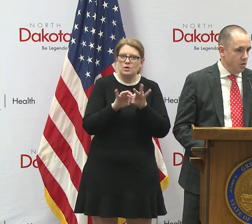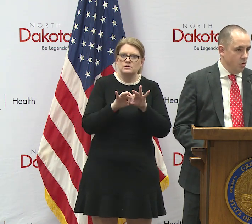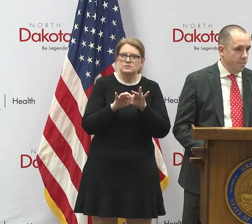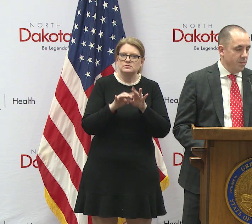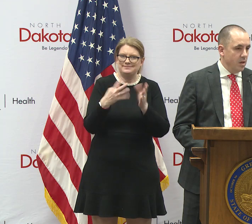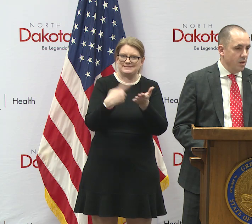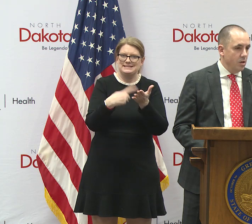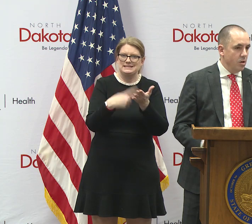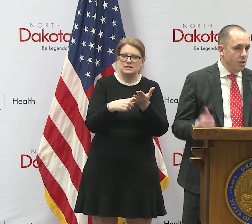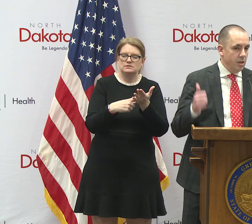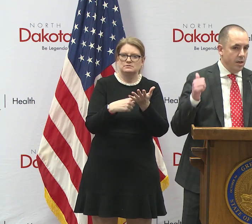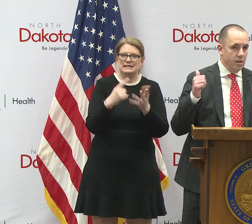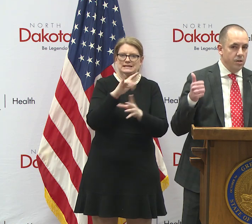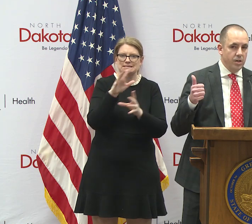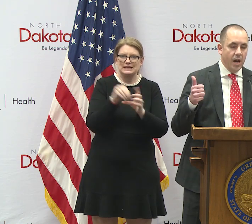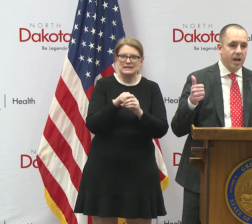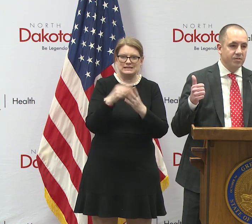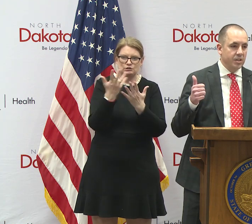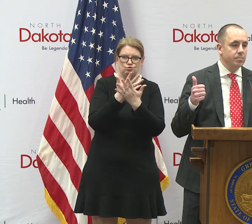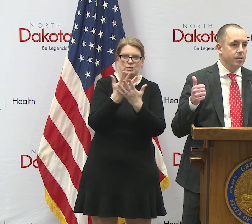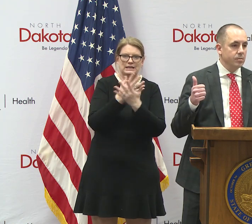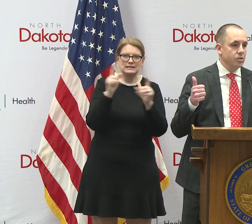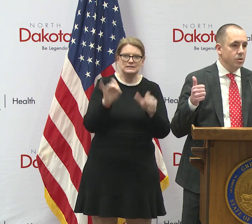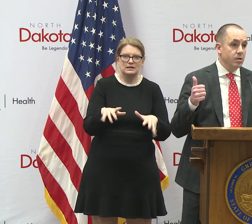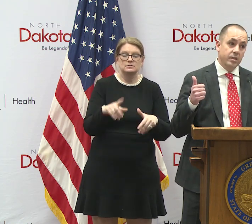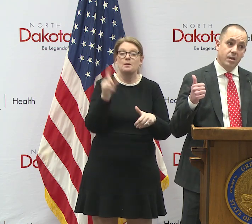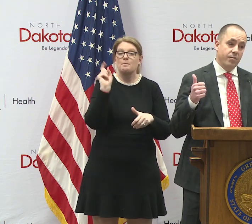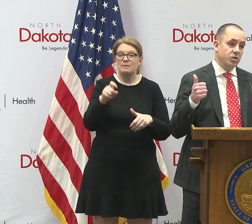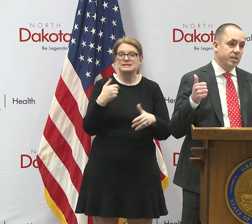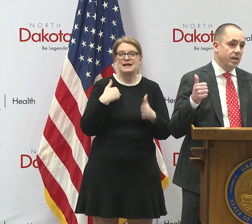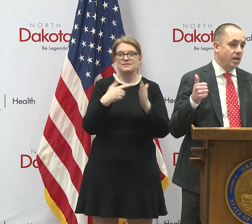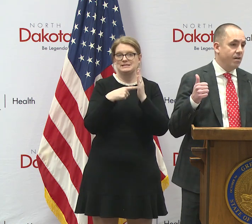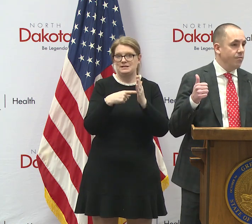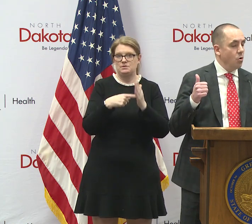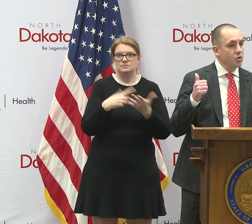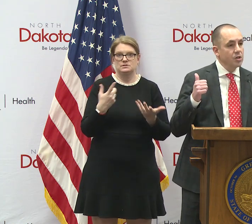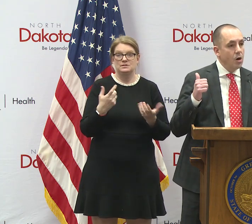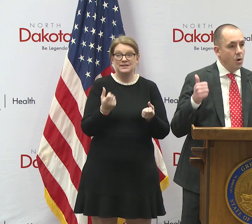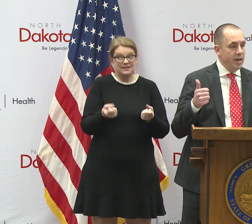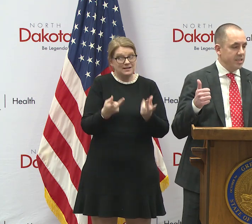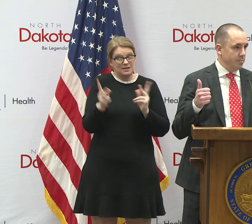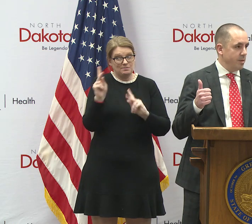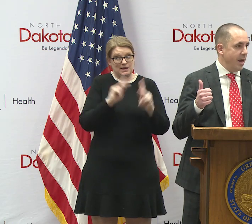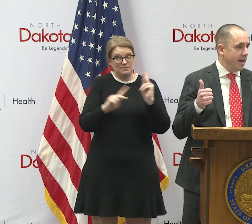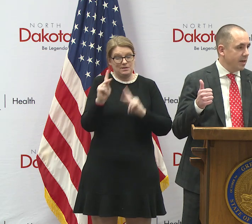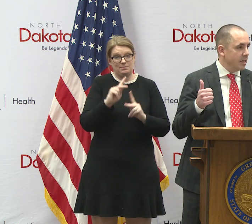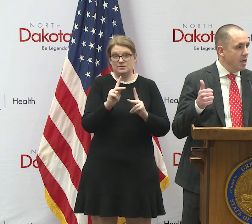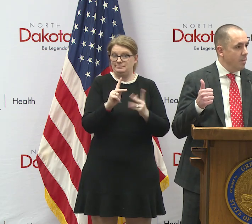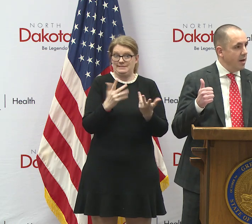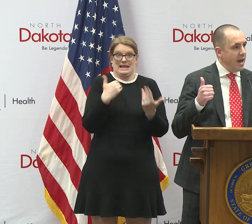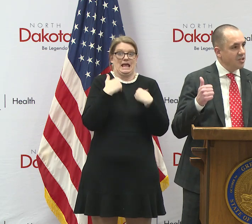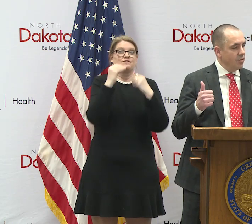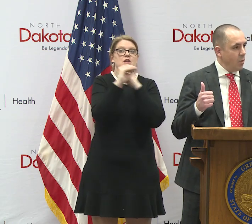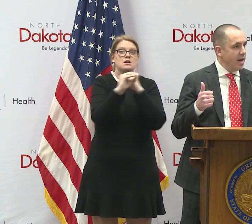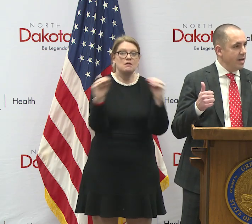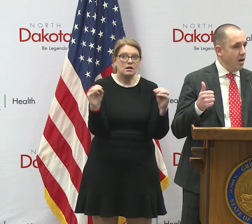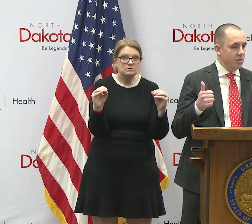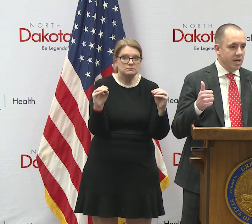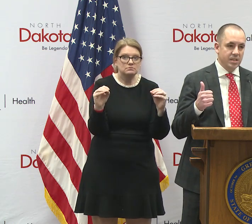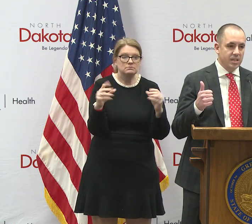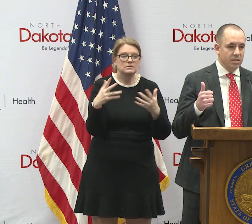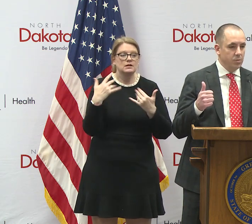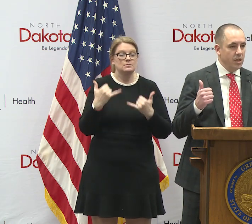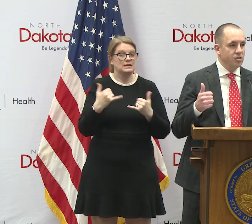test. You got to have symptoms. I think the governor said a lot of folks are asymptomatic, but as of right